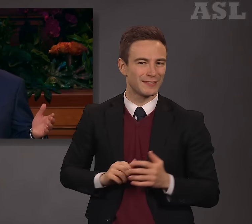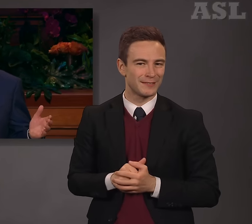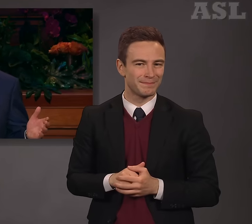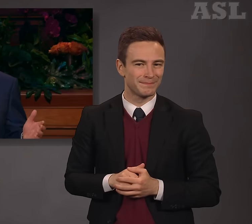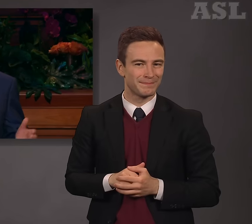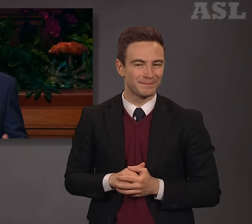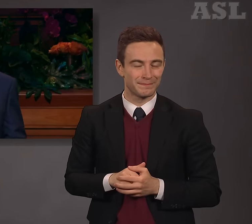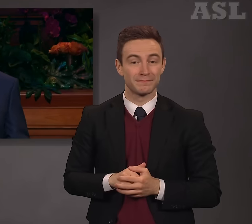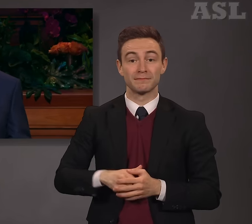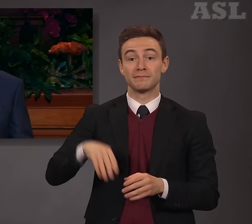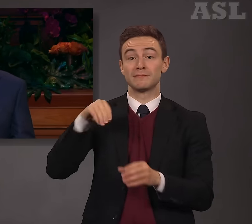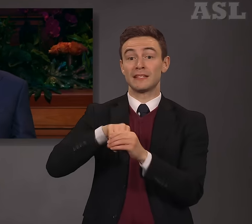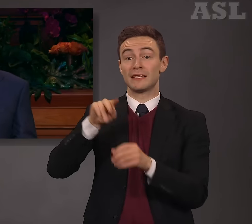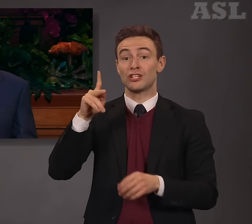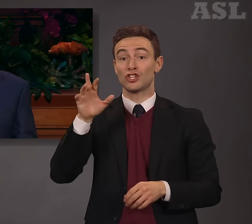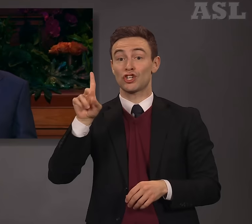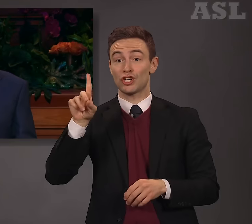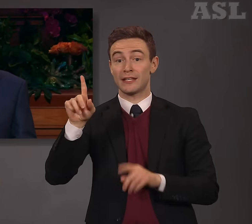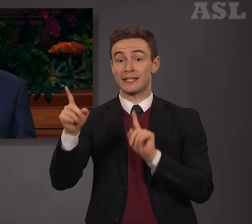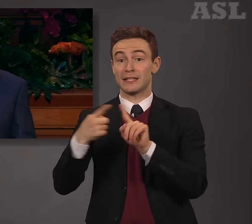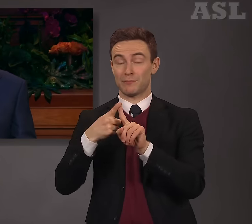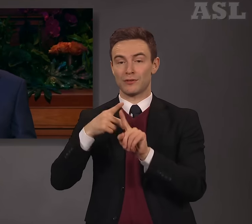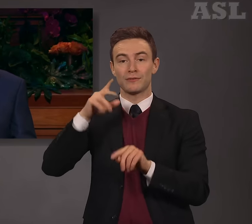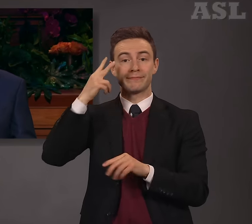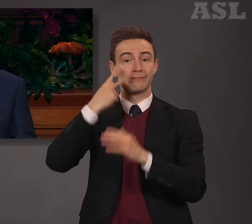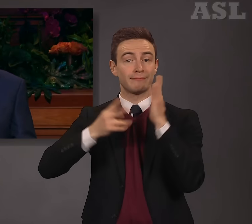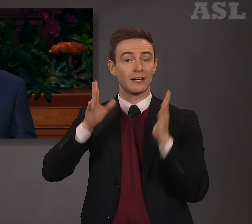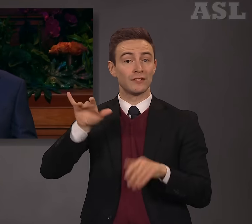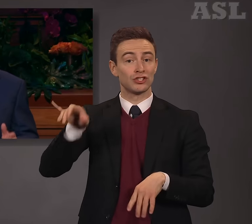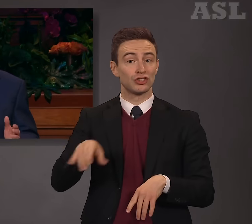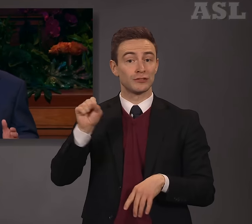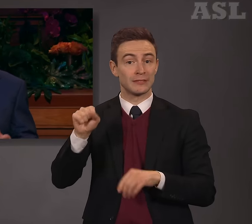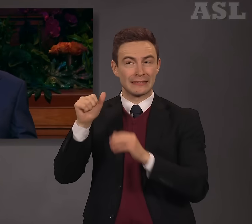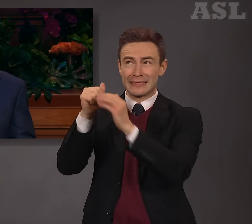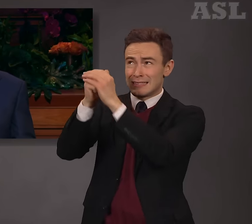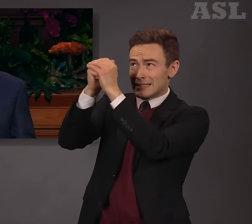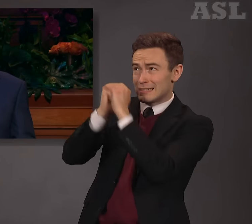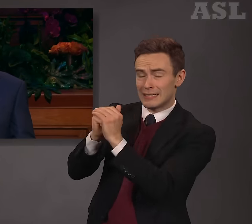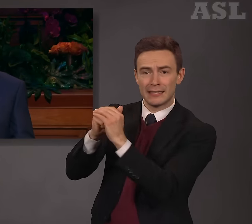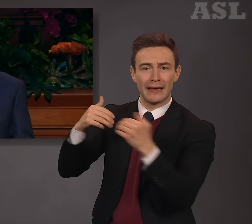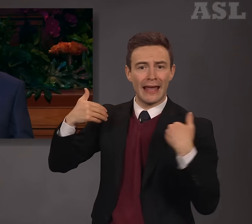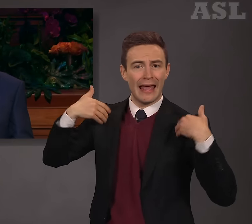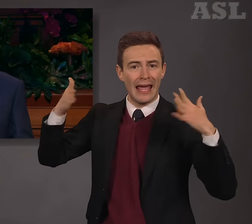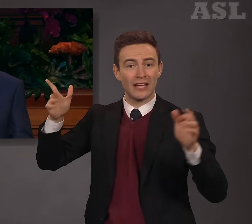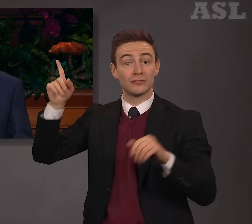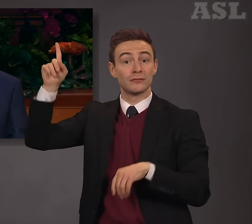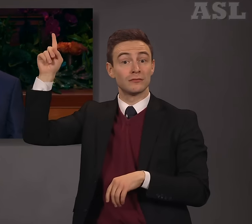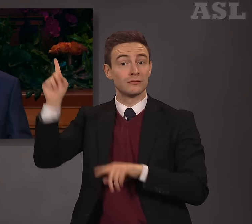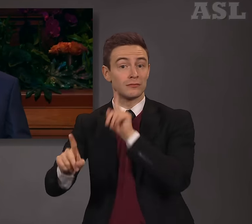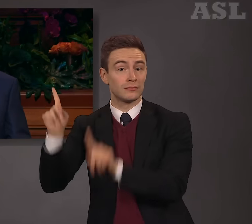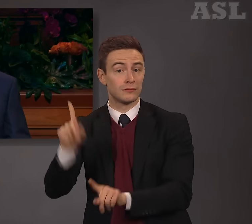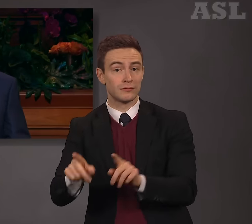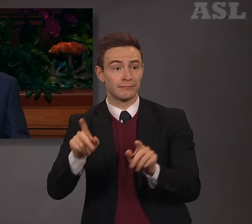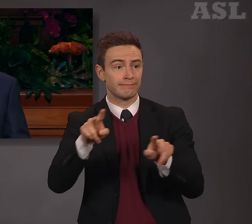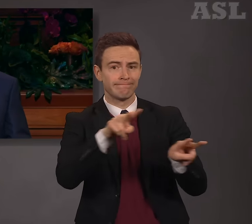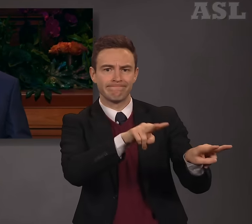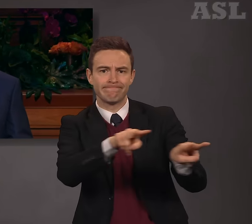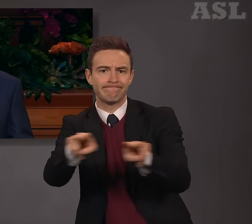In the Kirtland Temple, the prophet Joseph prayed that angels would have charge over his saints.